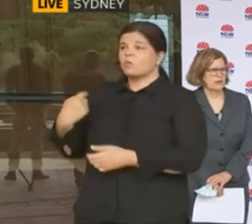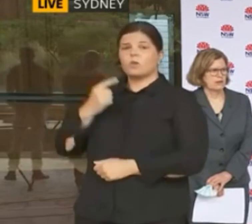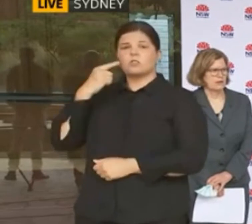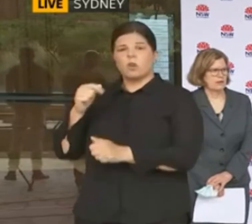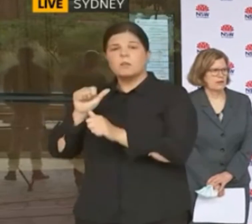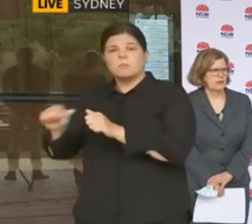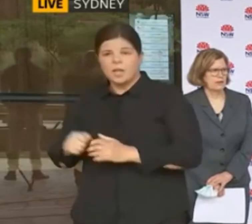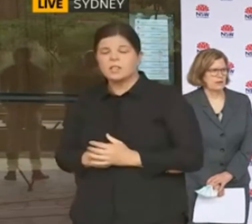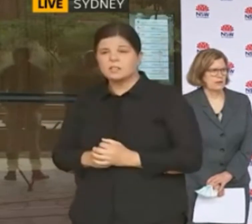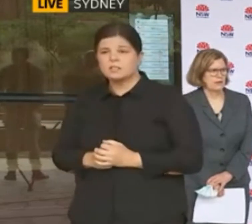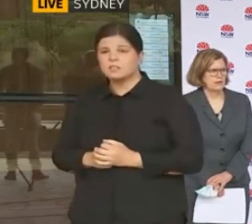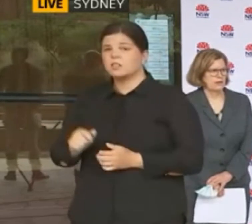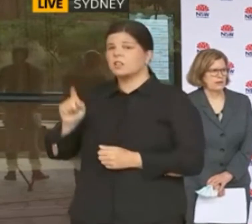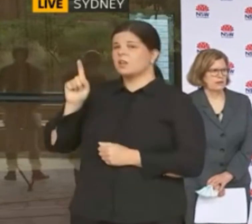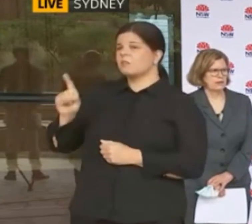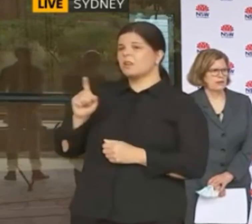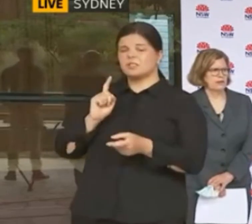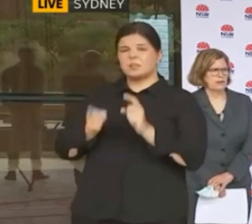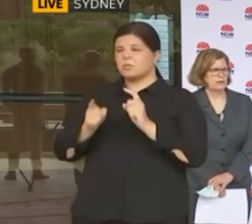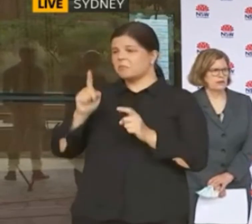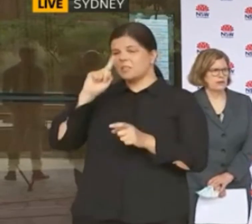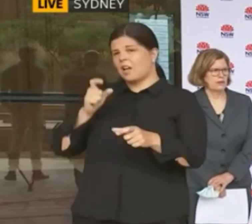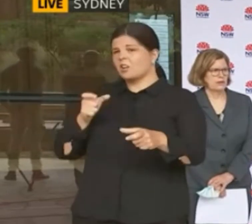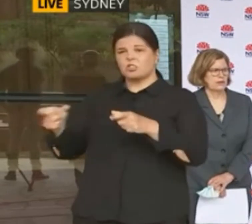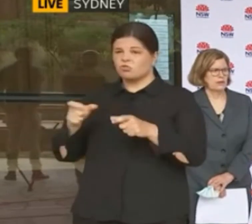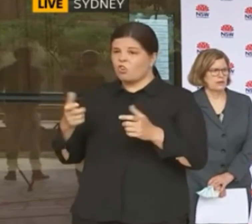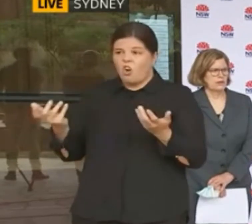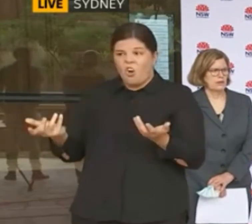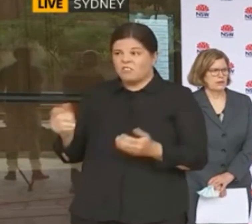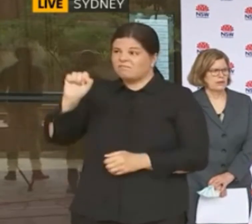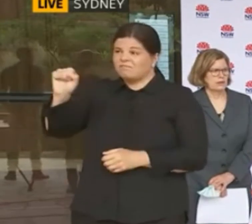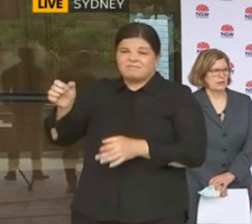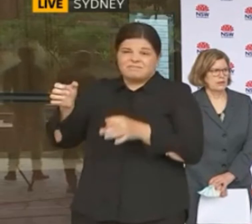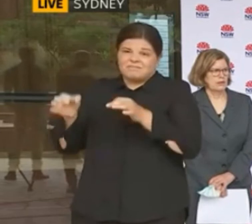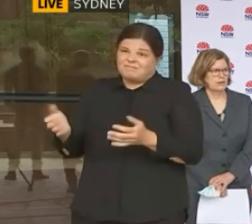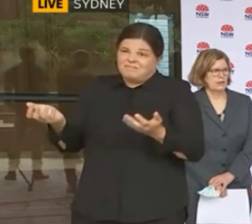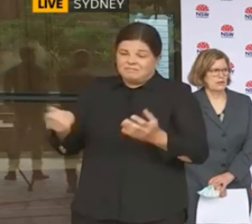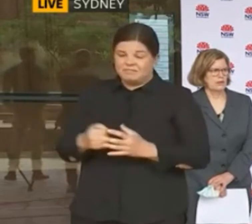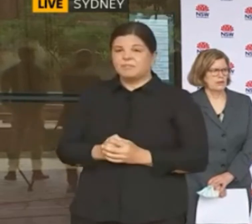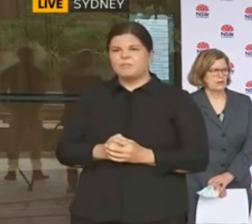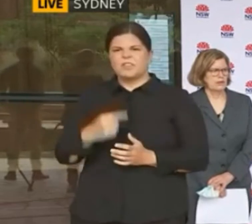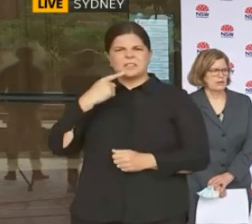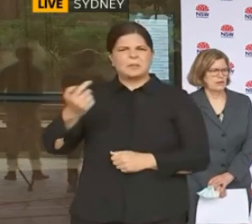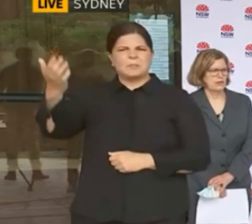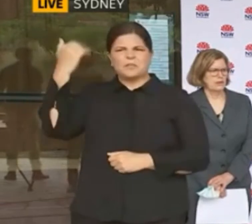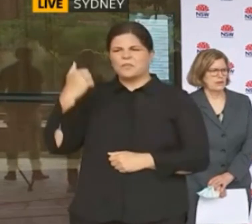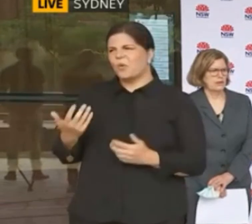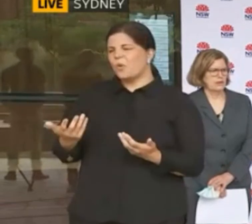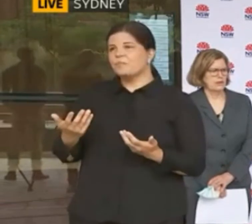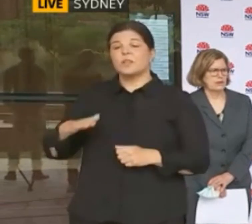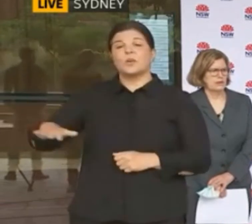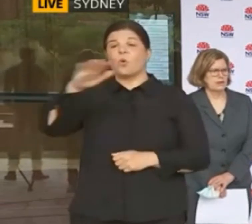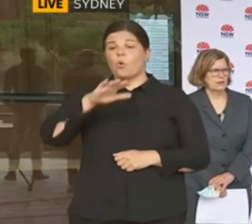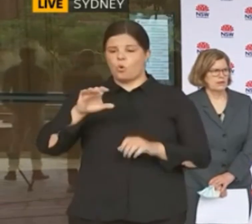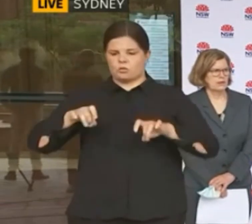do, and they have as well, but there are also issues beyond our control. And I've said from the beginning that it's, in every